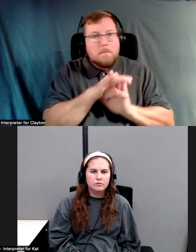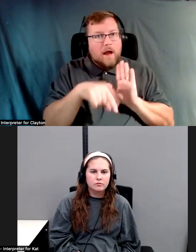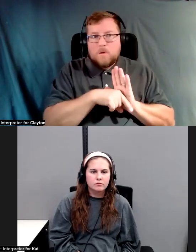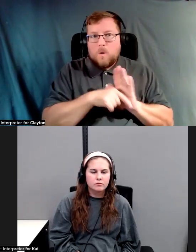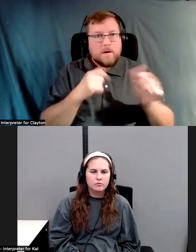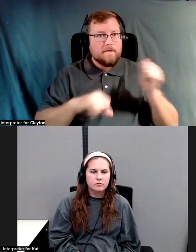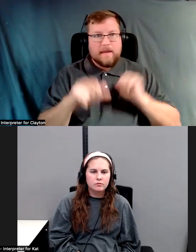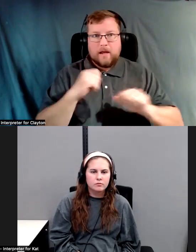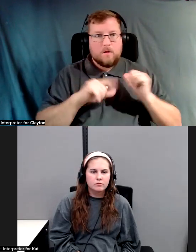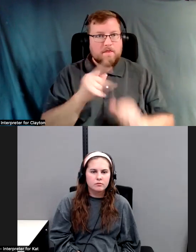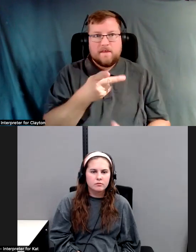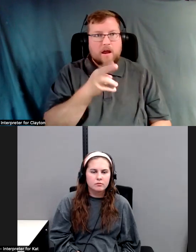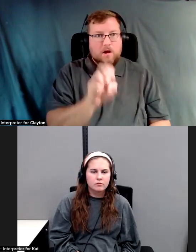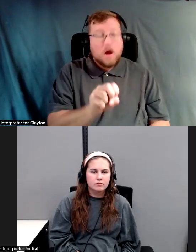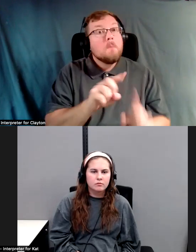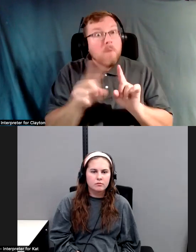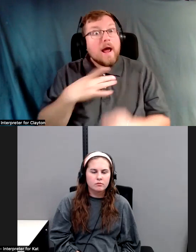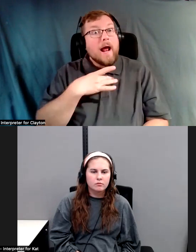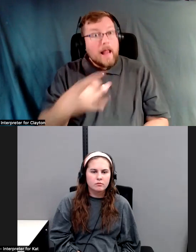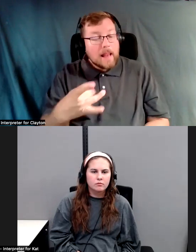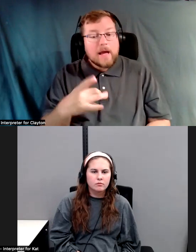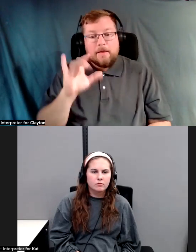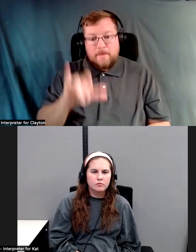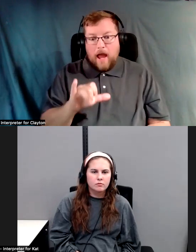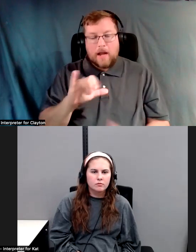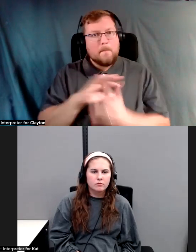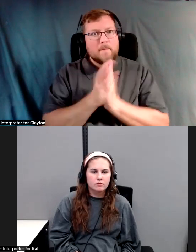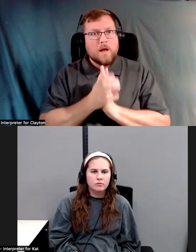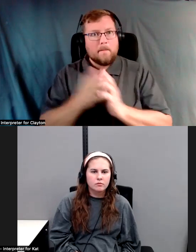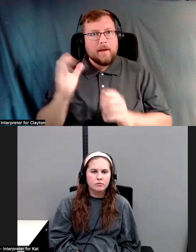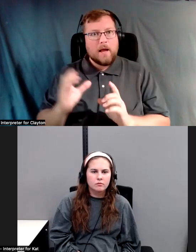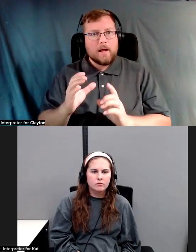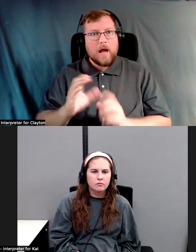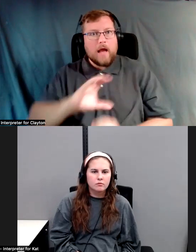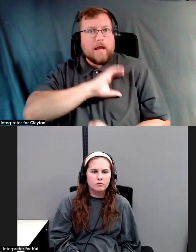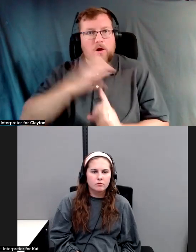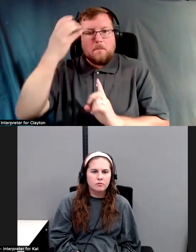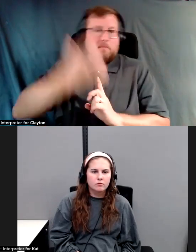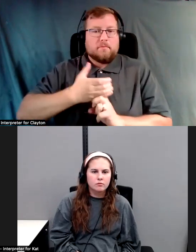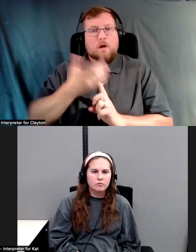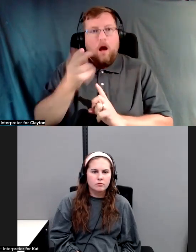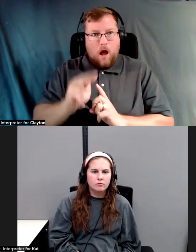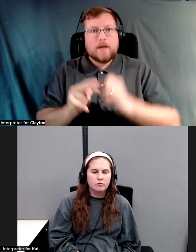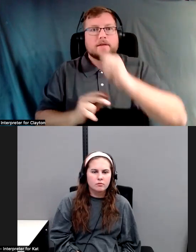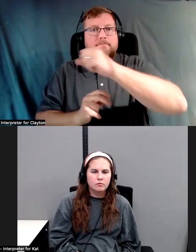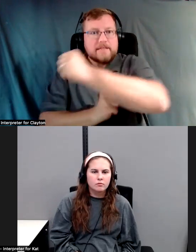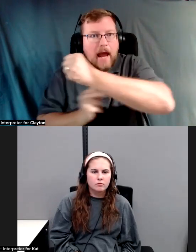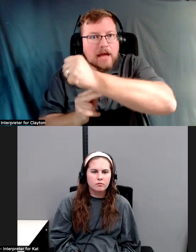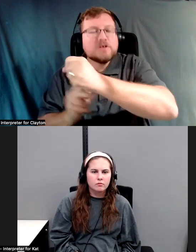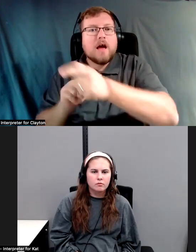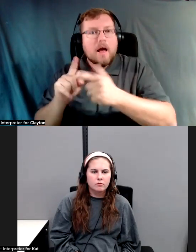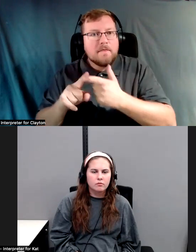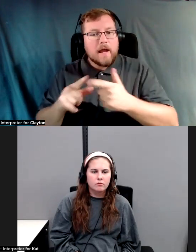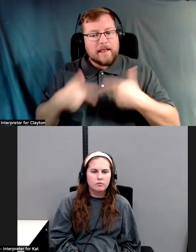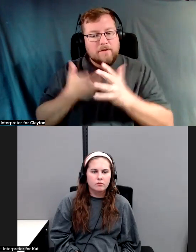able to live through a character longer on stage. So it's something I've always been interested in, and it's a little slower